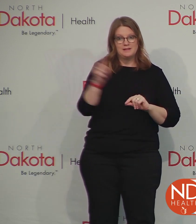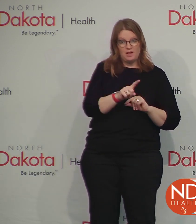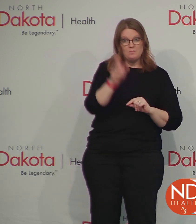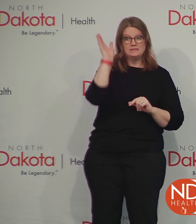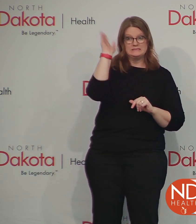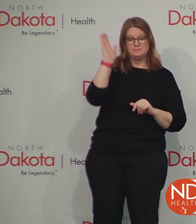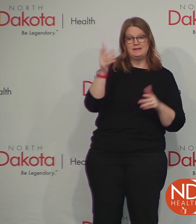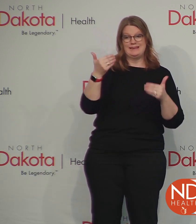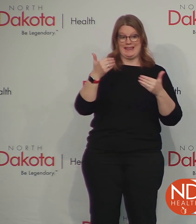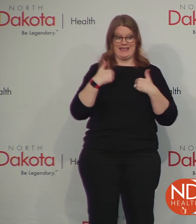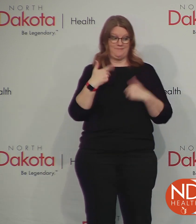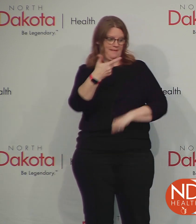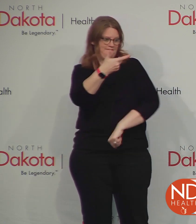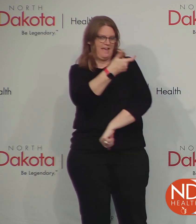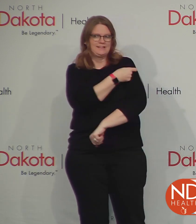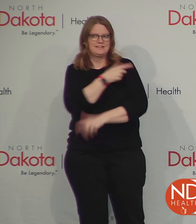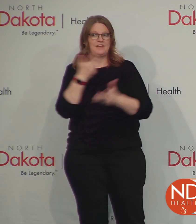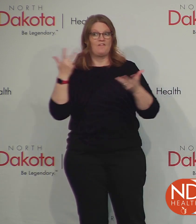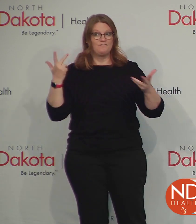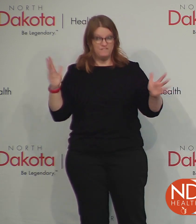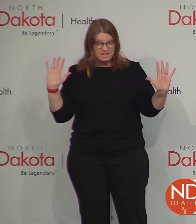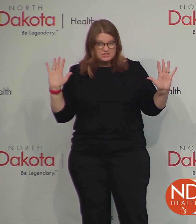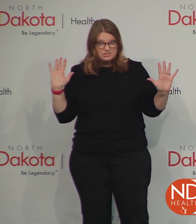to receive my vaccine,